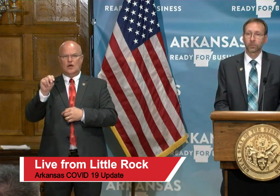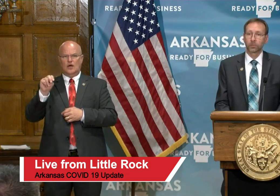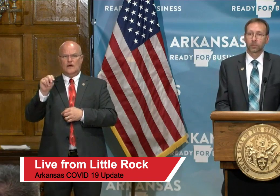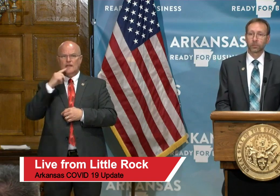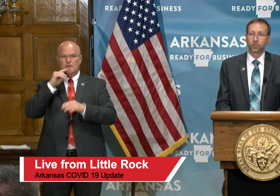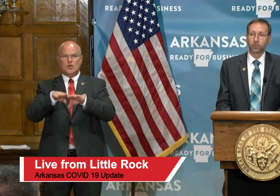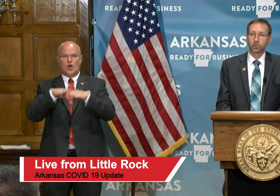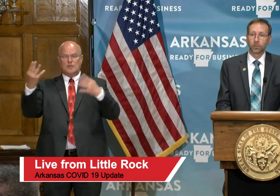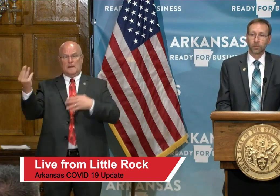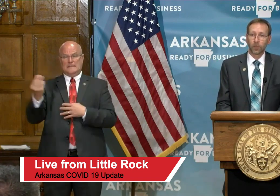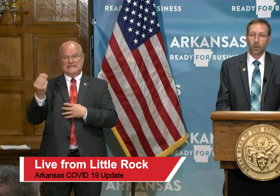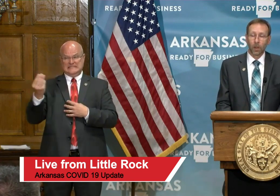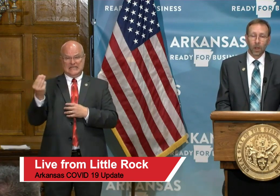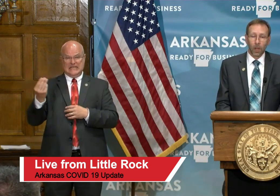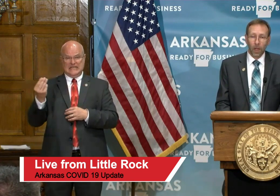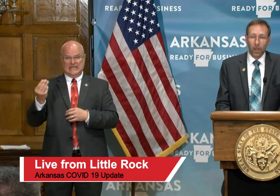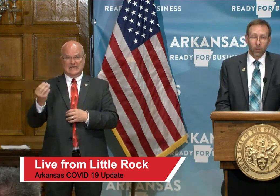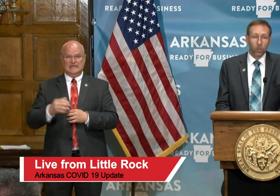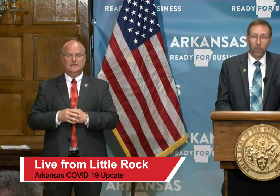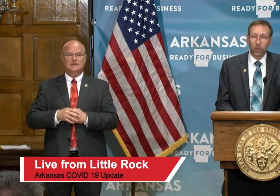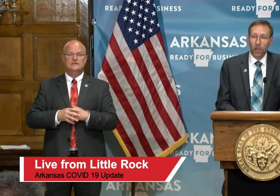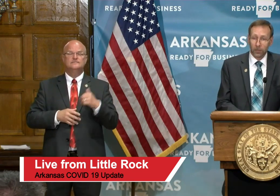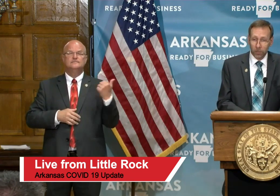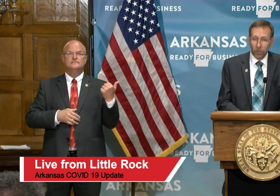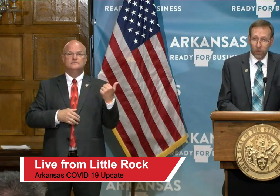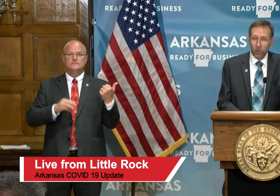they're going to be opening up Monday?